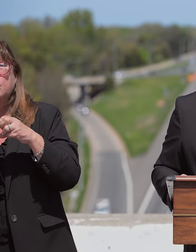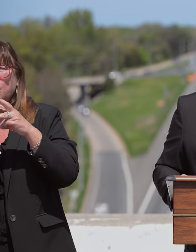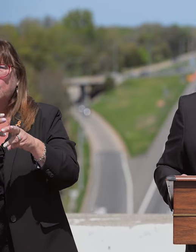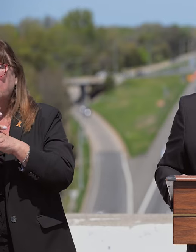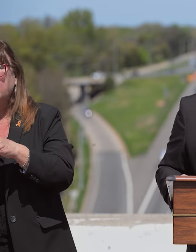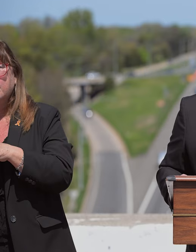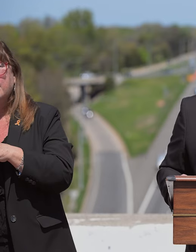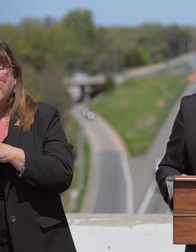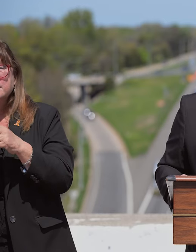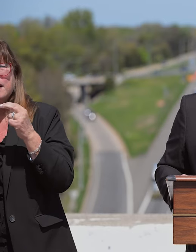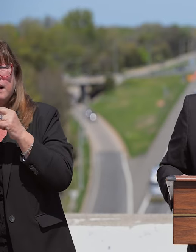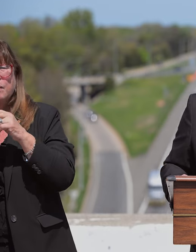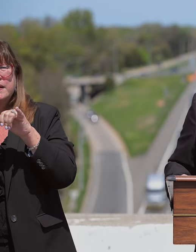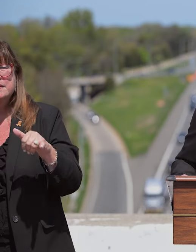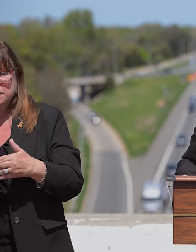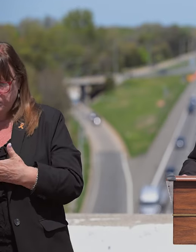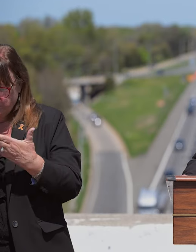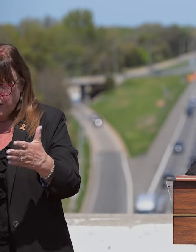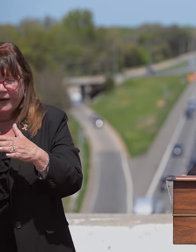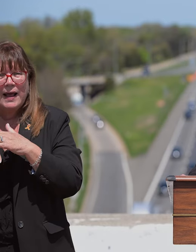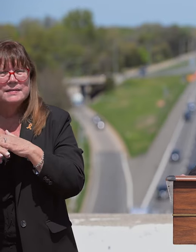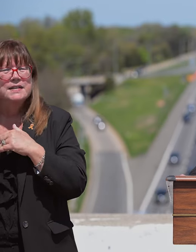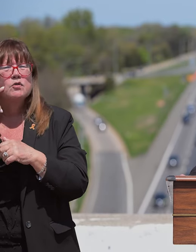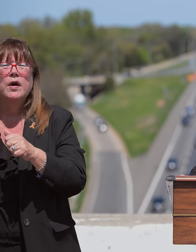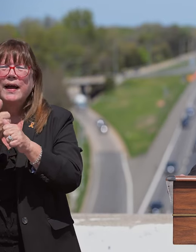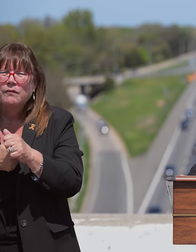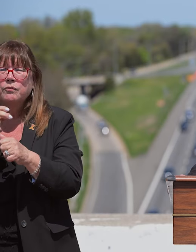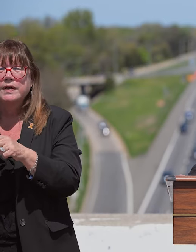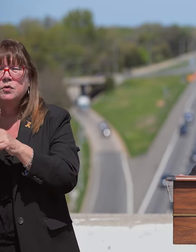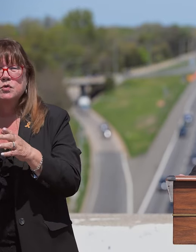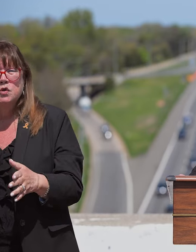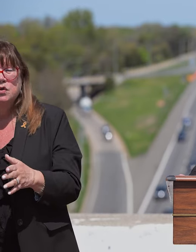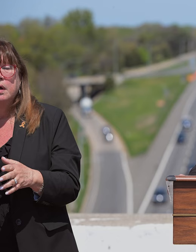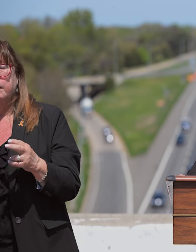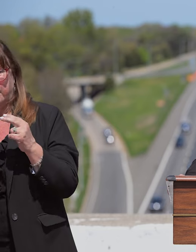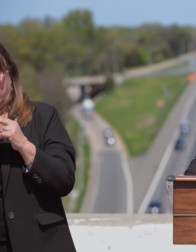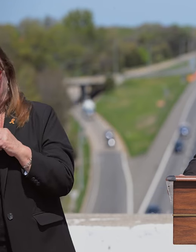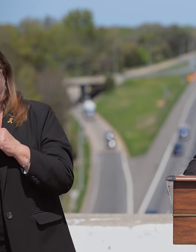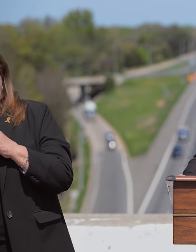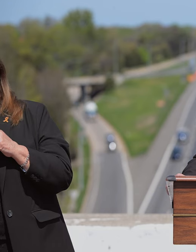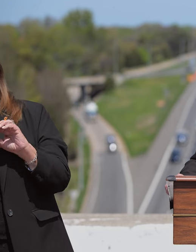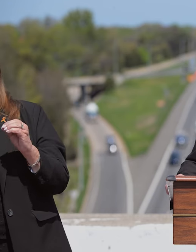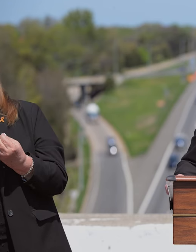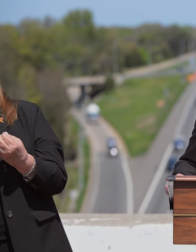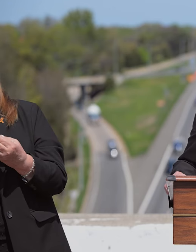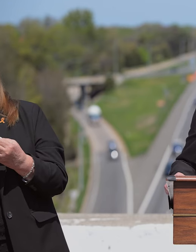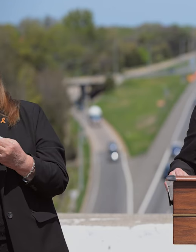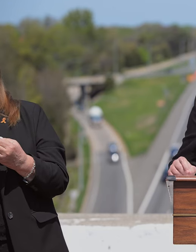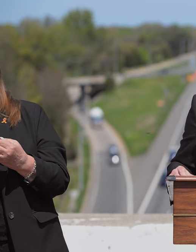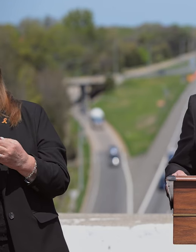and providing access and opportunity to every single user. The highway is their office. Protecting